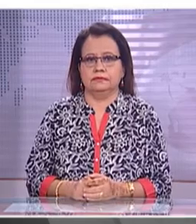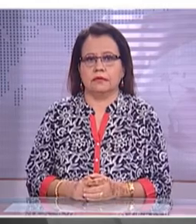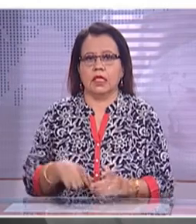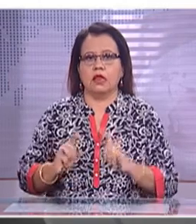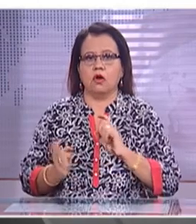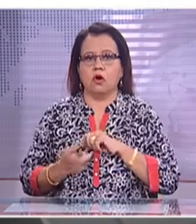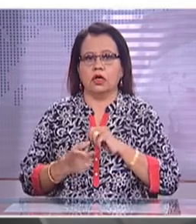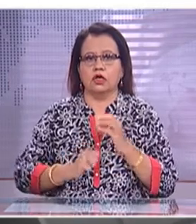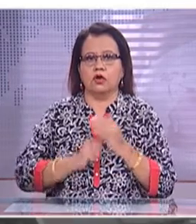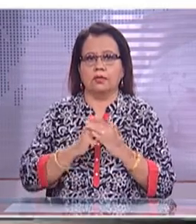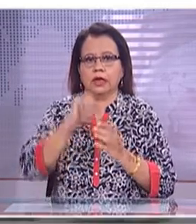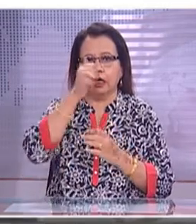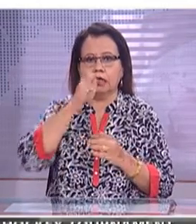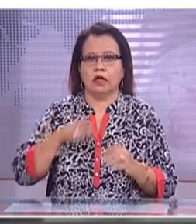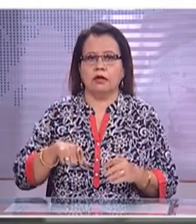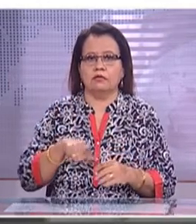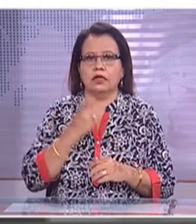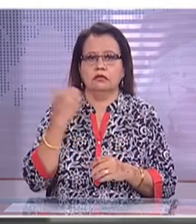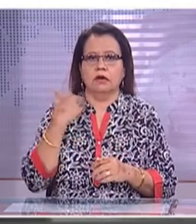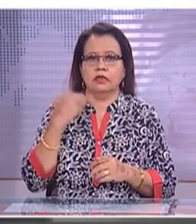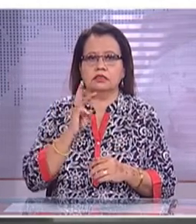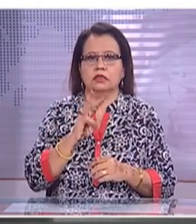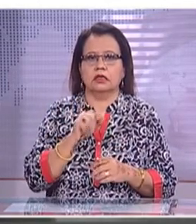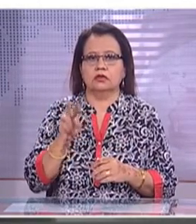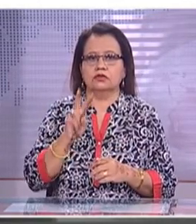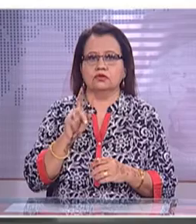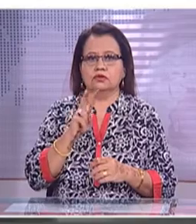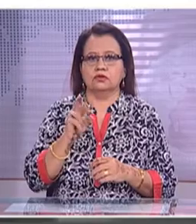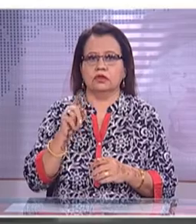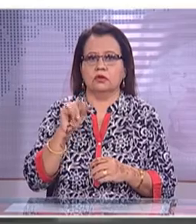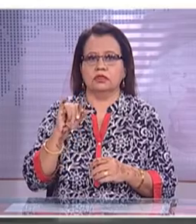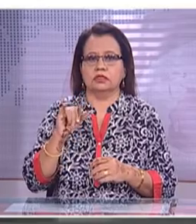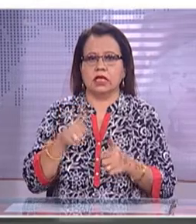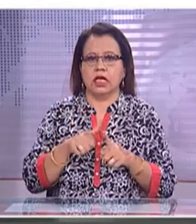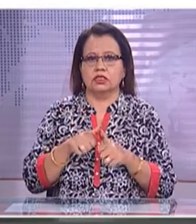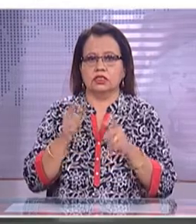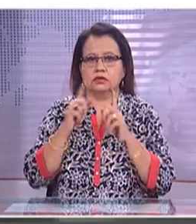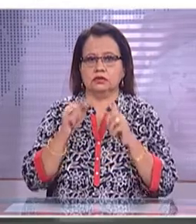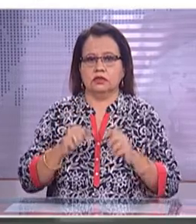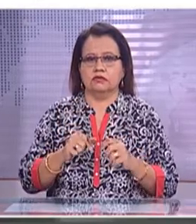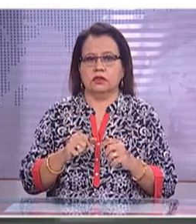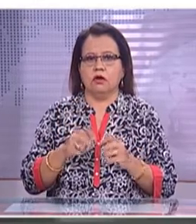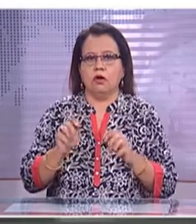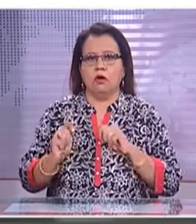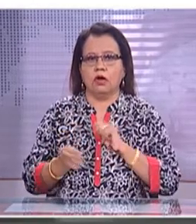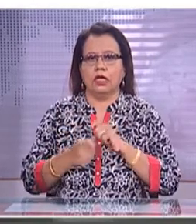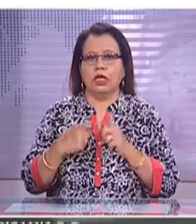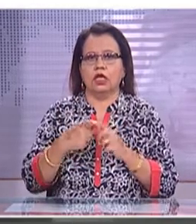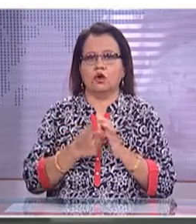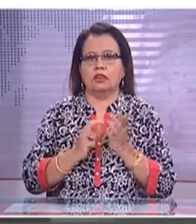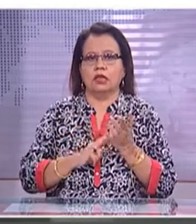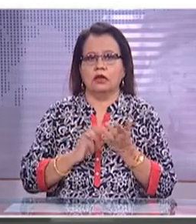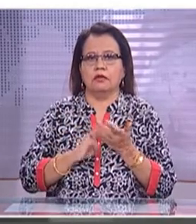In hockey, top-ranked India beat Pakistan 3-2 in the 2016 Asian Champions Trophy Hockey in